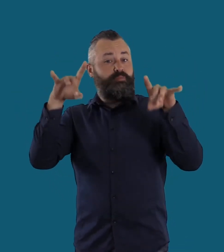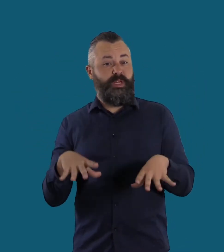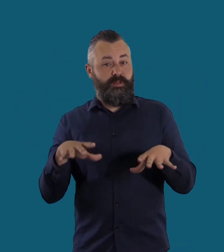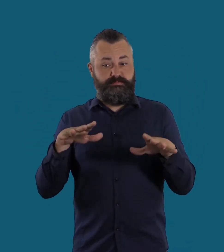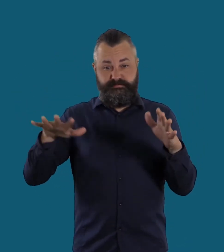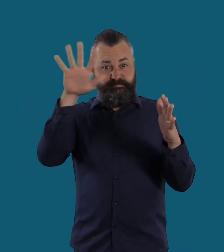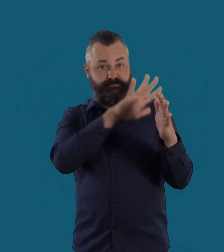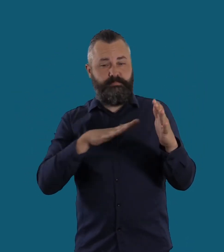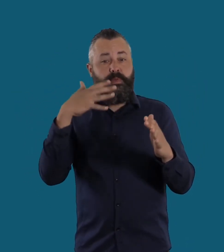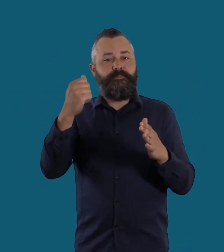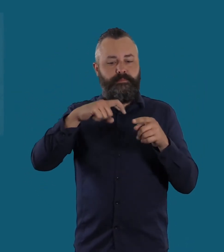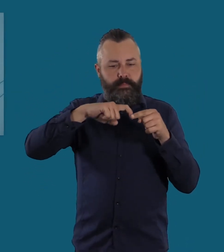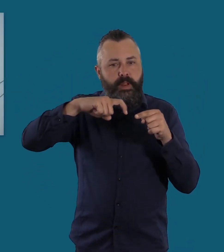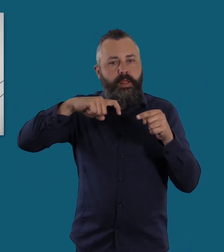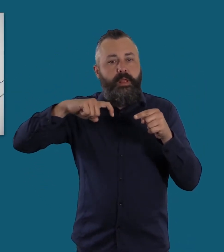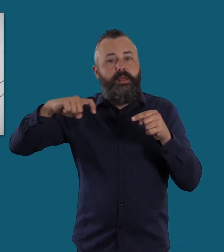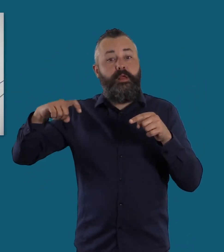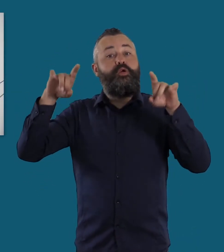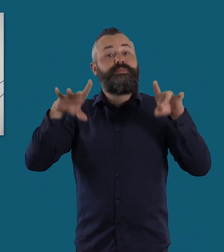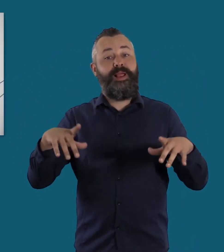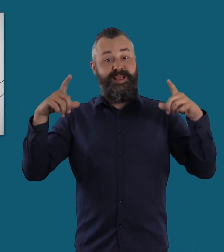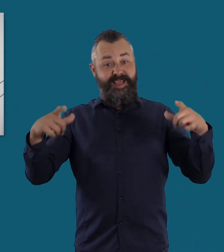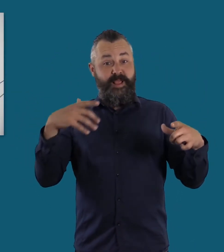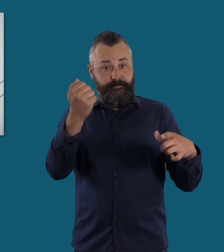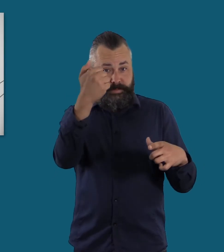which monitors seismic data from over 60 stations in Australia.